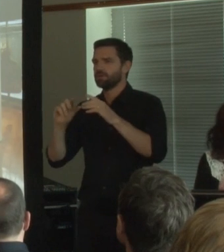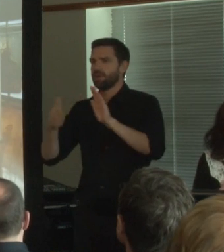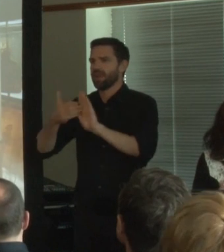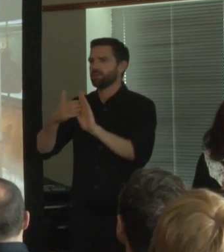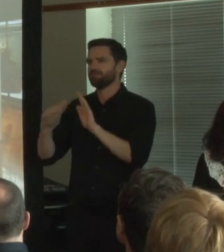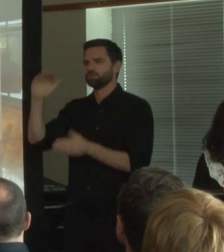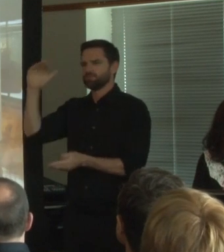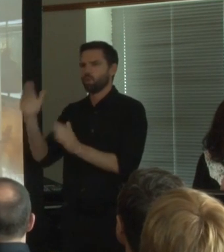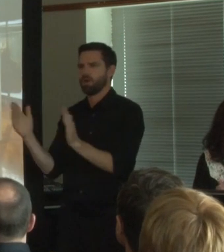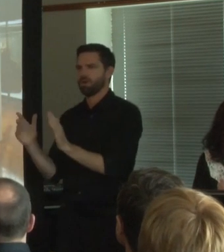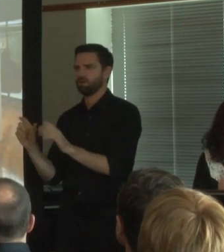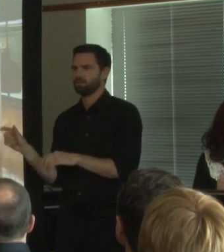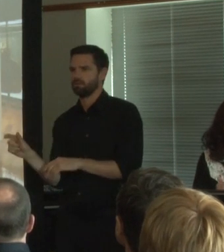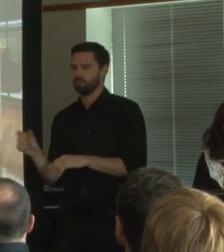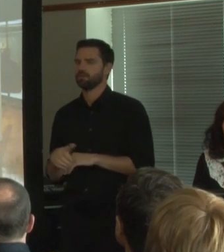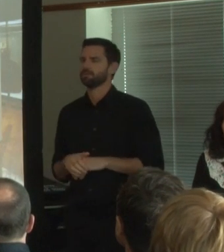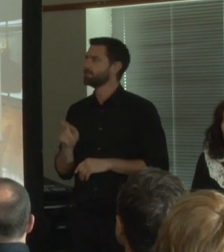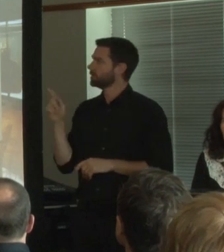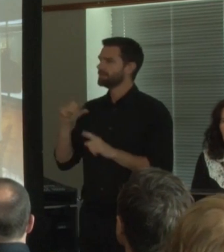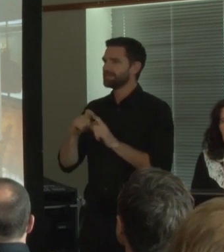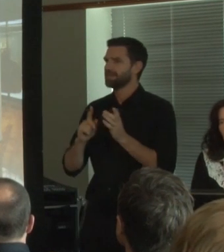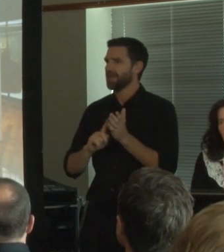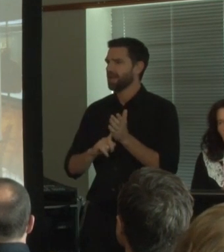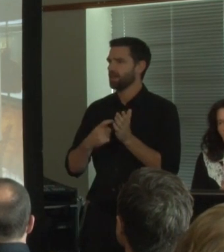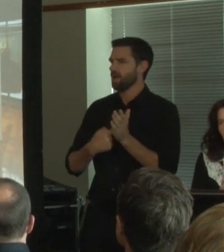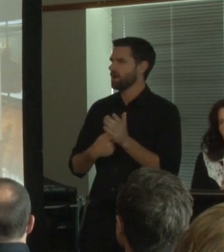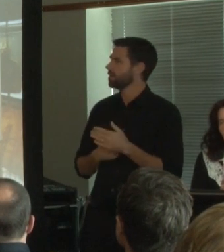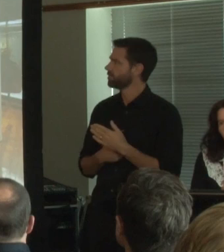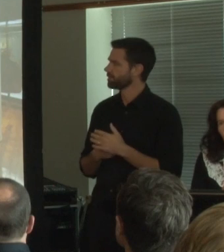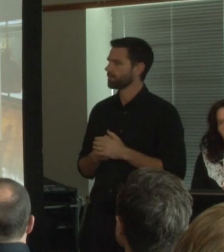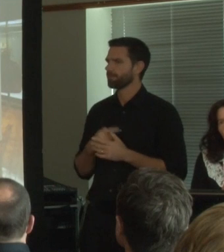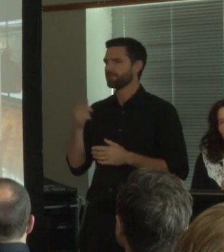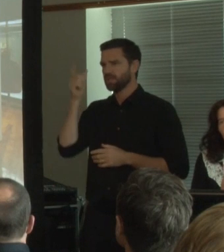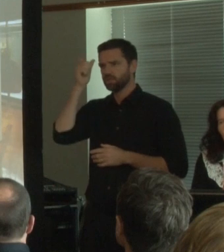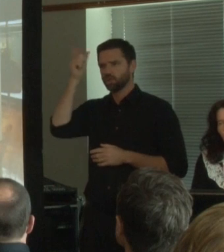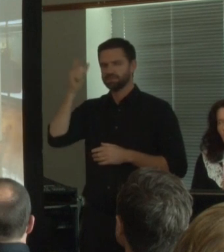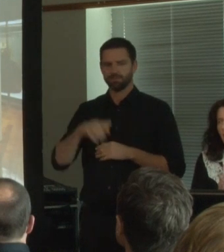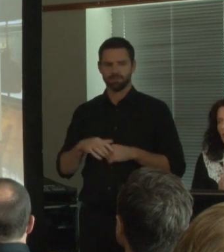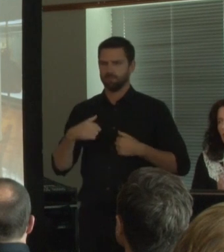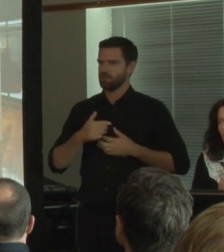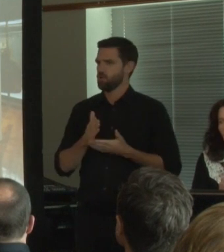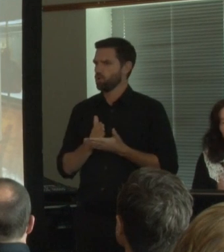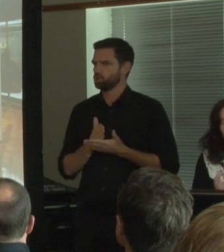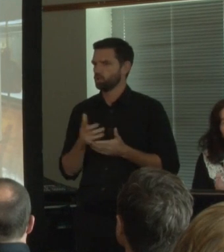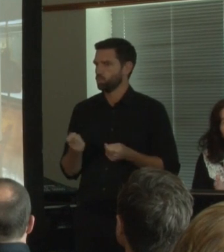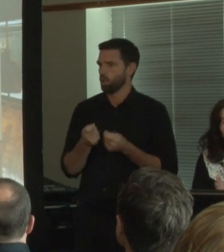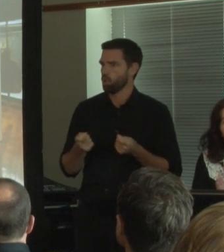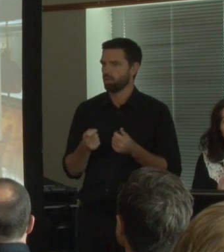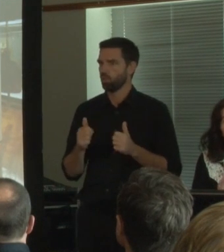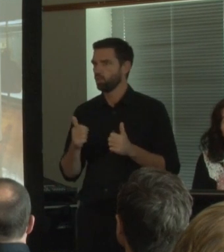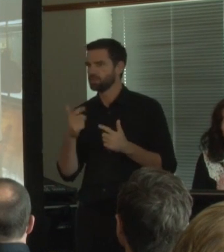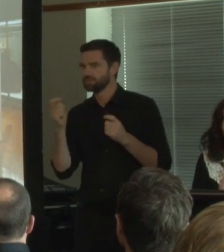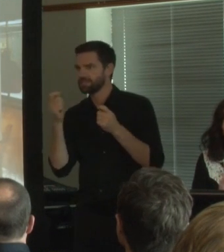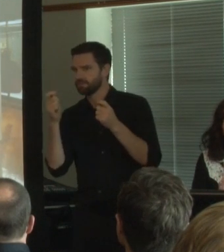cases. The DLR particularly is a concept that we weren't sure how that was going to go, but again, the Tuesday